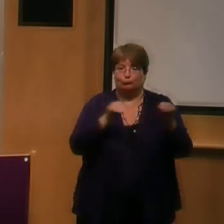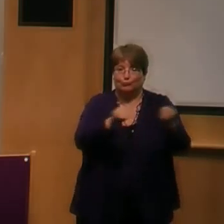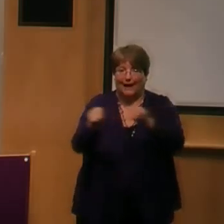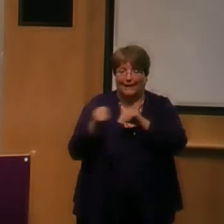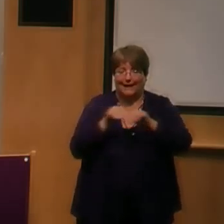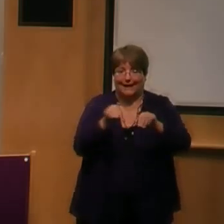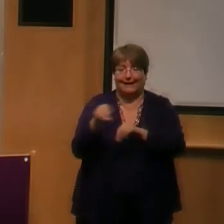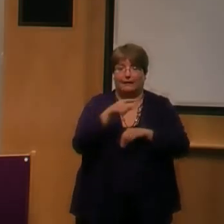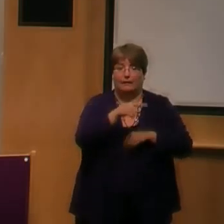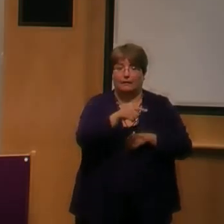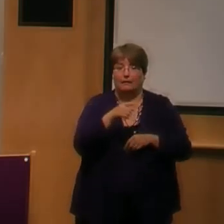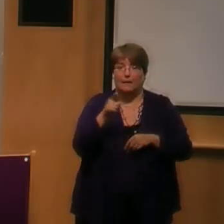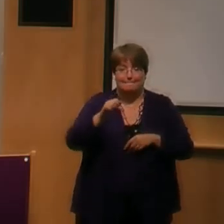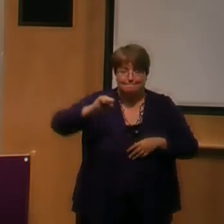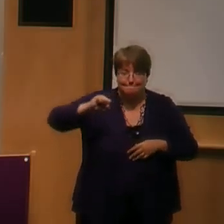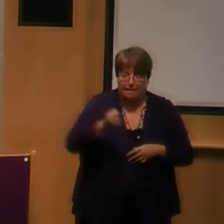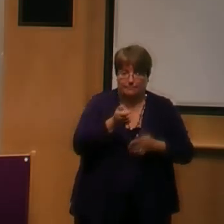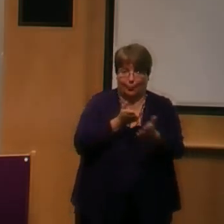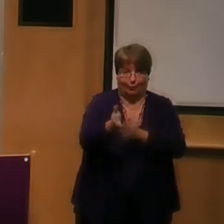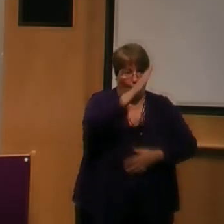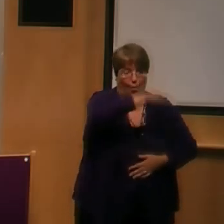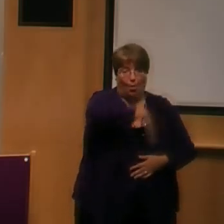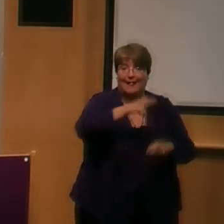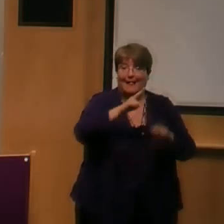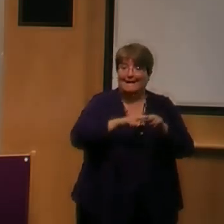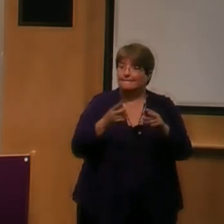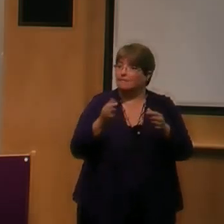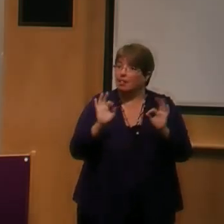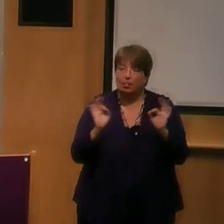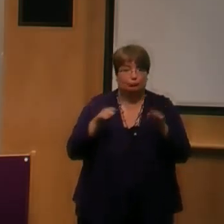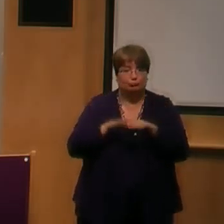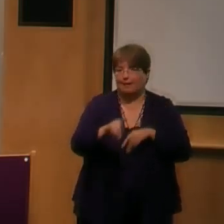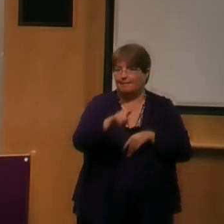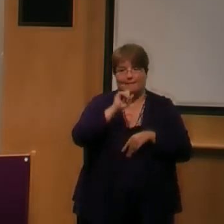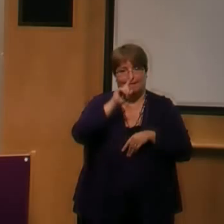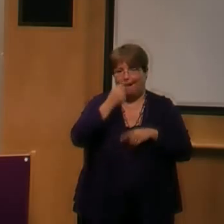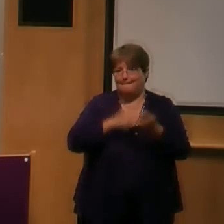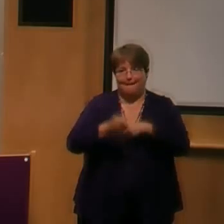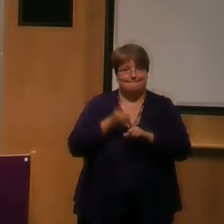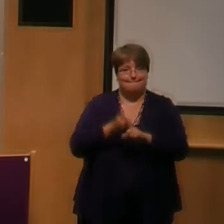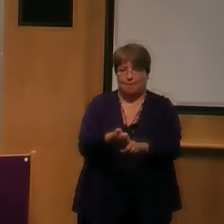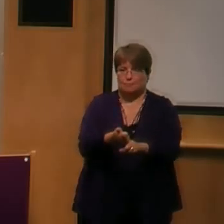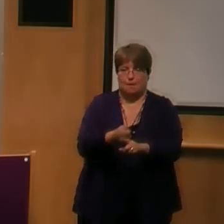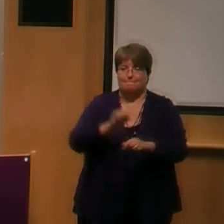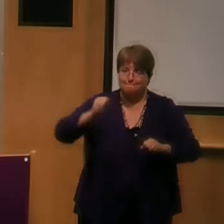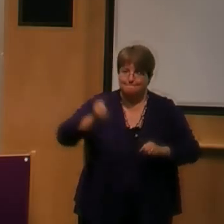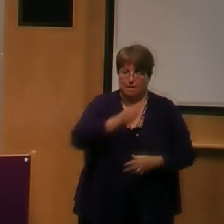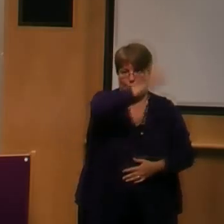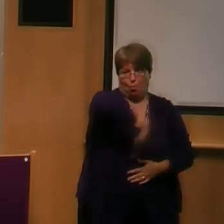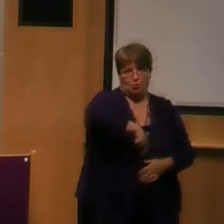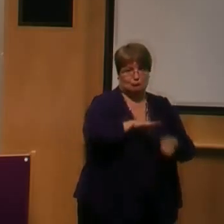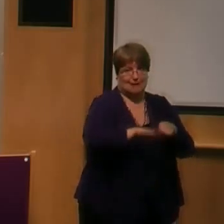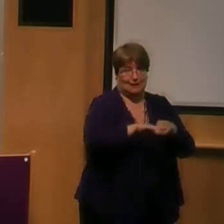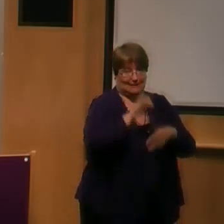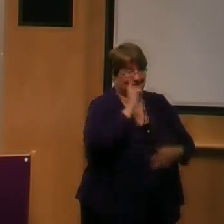with. So, they've also completed 6 days of mandatory training. If they missed 1 day of training, they wouldn't have been